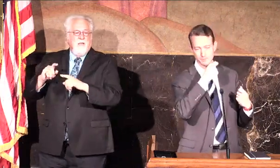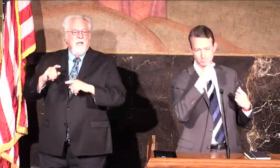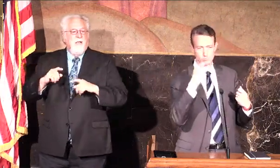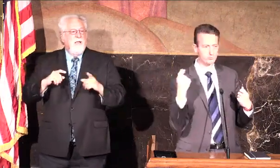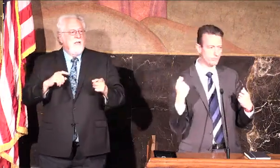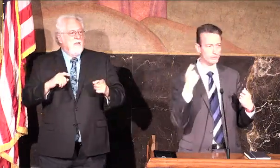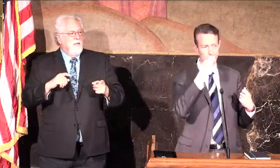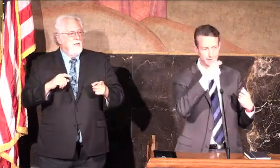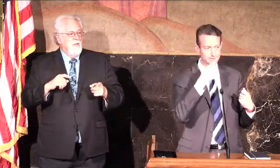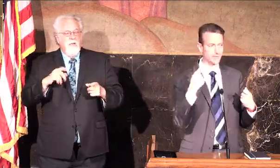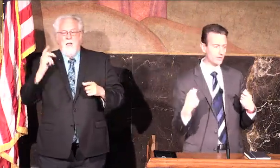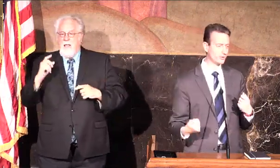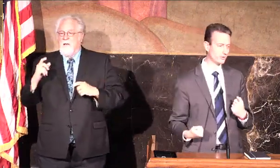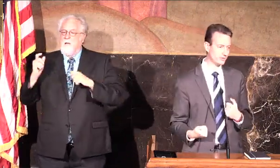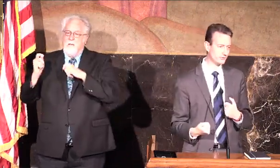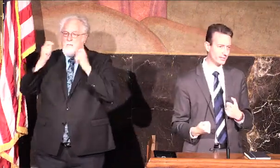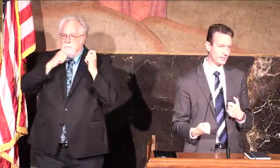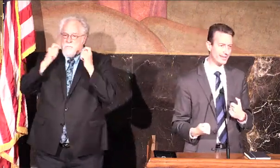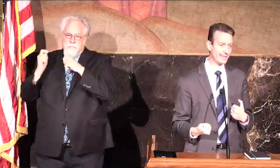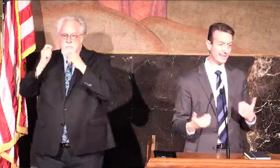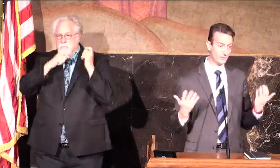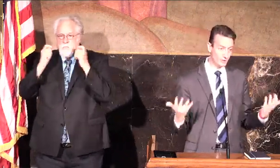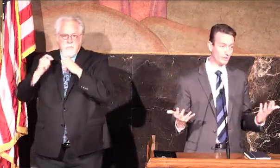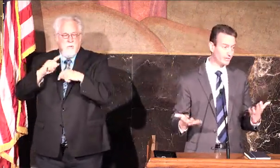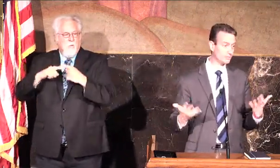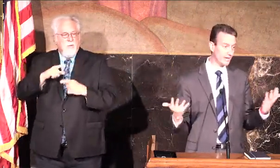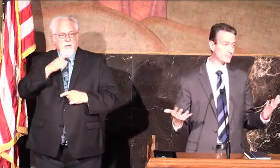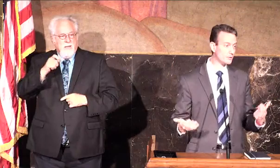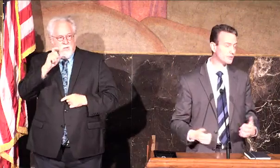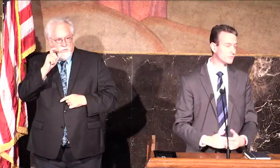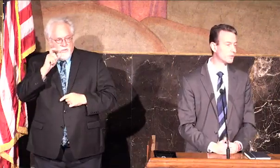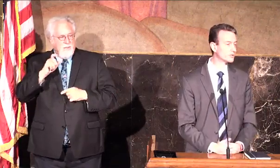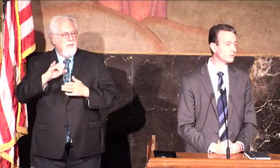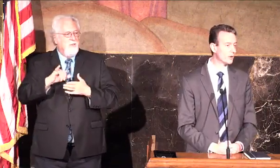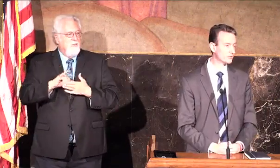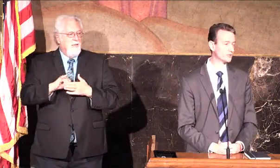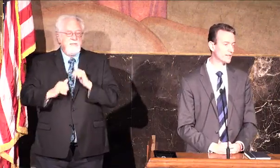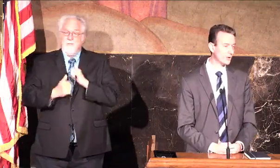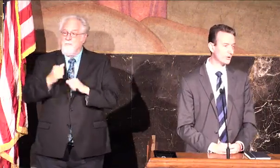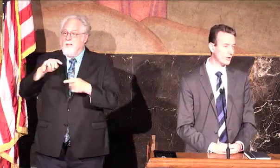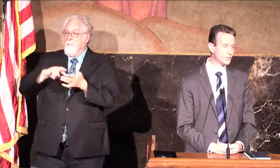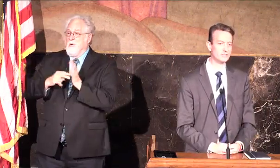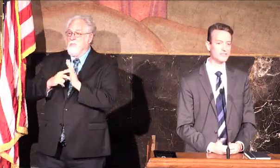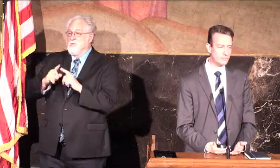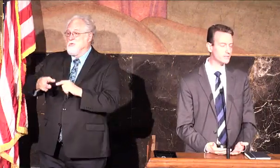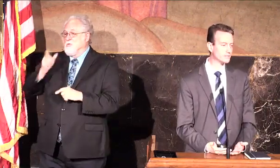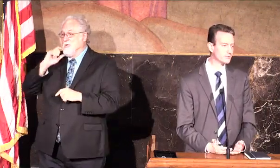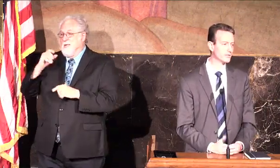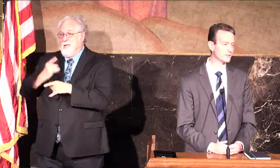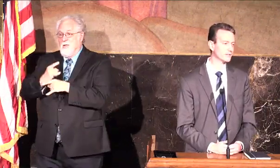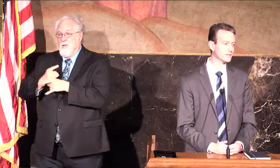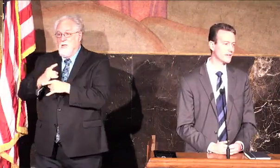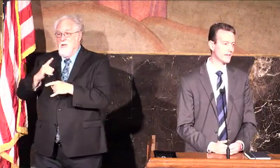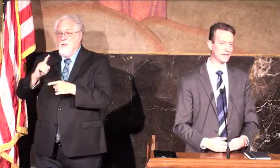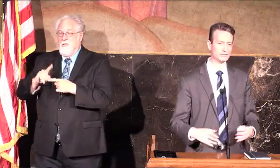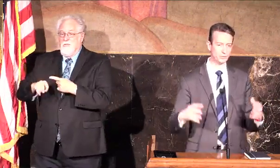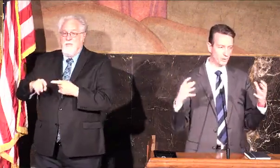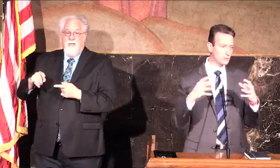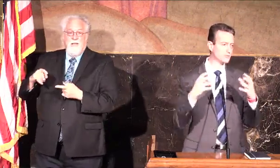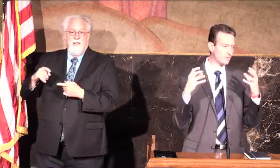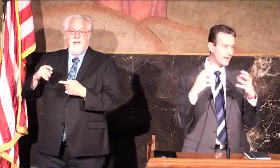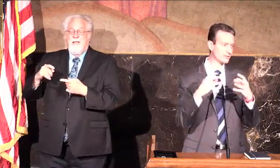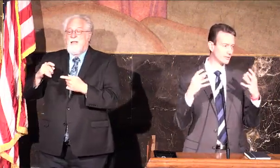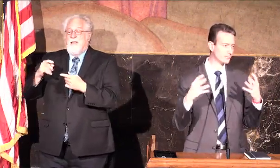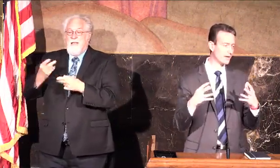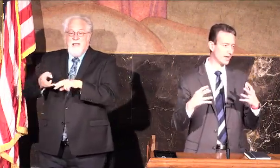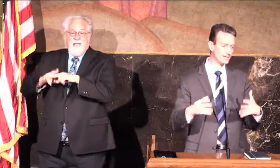remember to put your mask back on when you're not drinking. And we know that the main purpose of going to a bar is drinking alcohol, which decreases your vigilance. And so